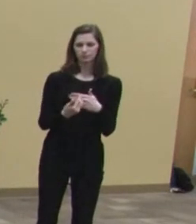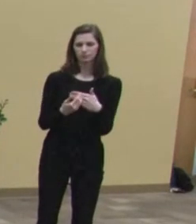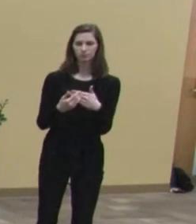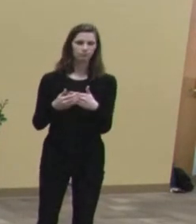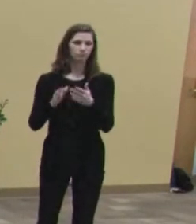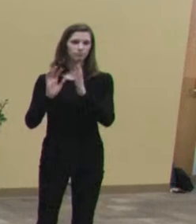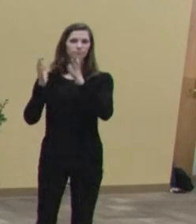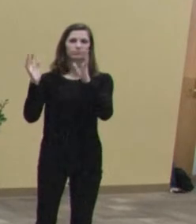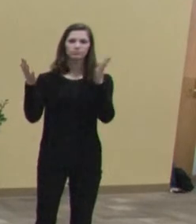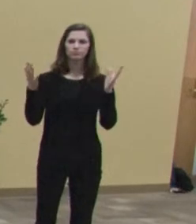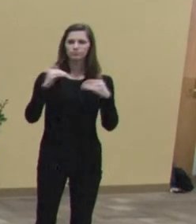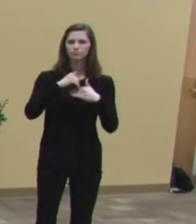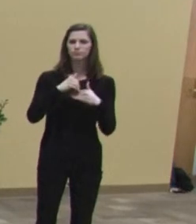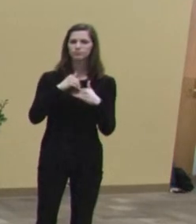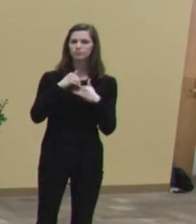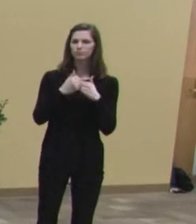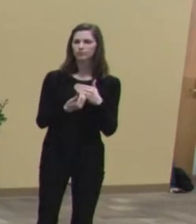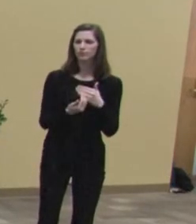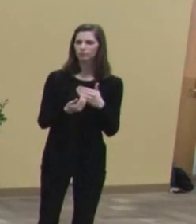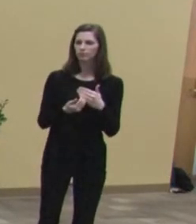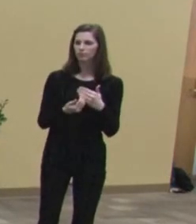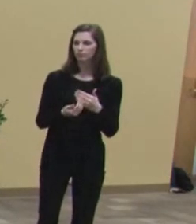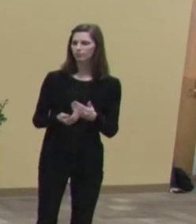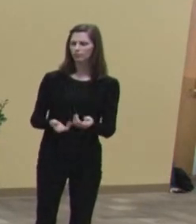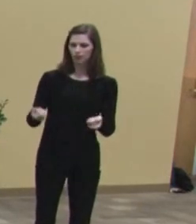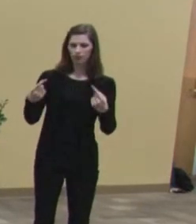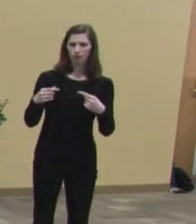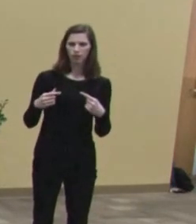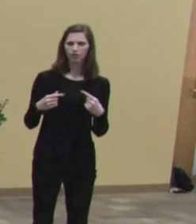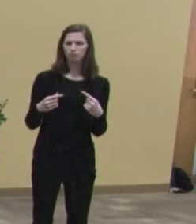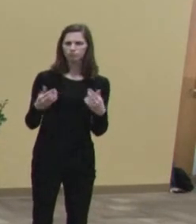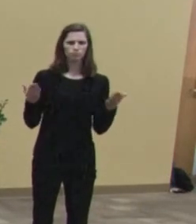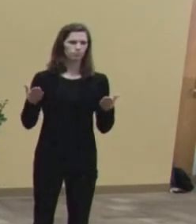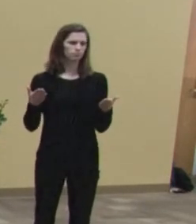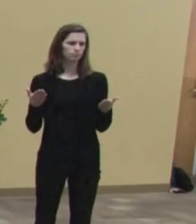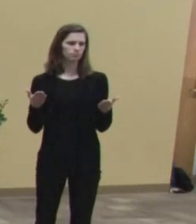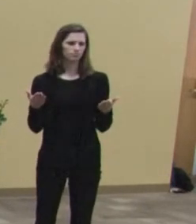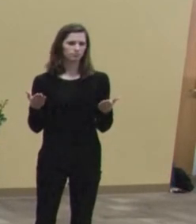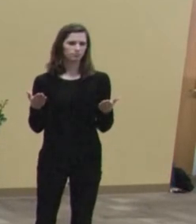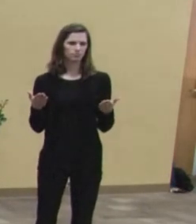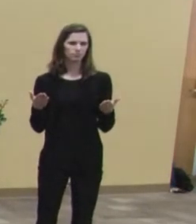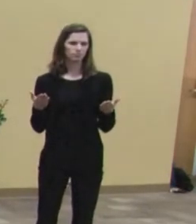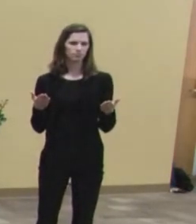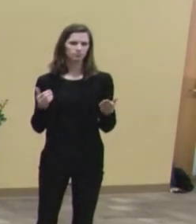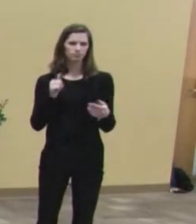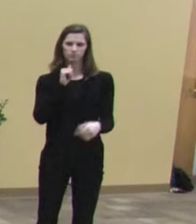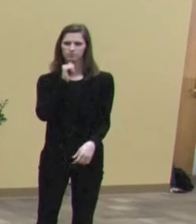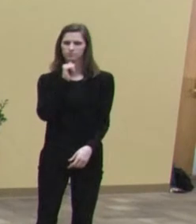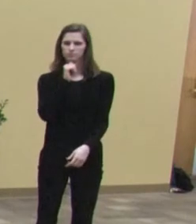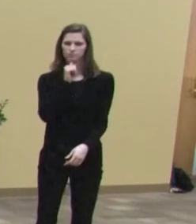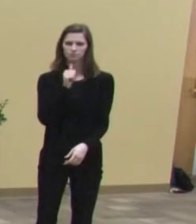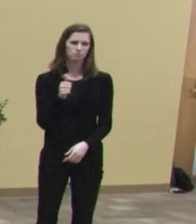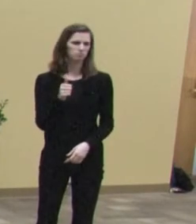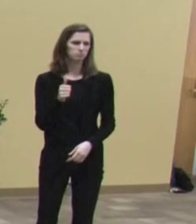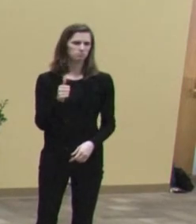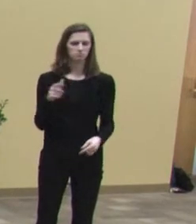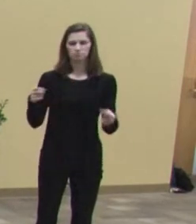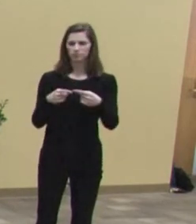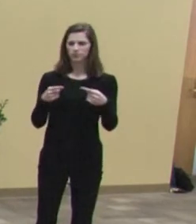And what is on the bread from the dressing? Tell them not to buy hard bread.